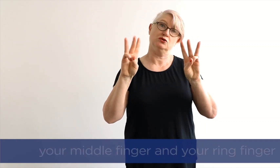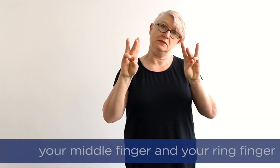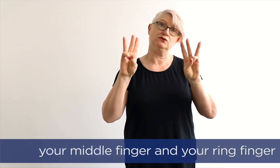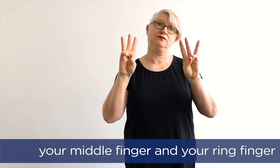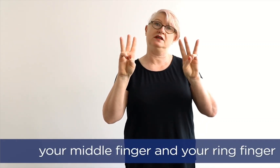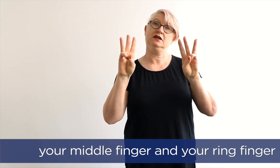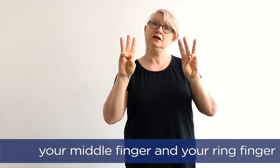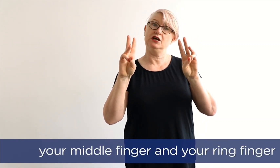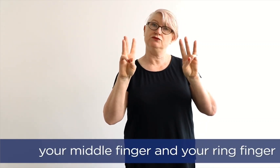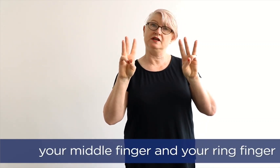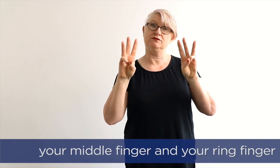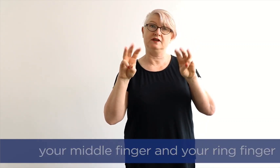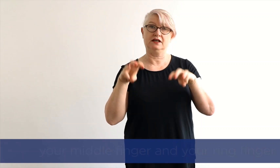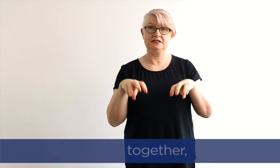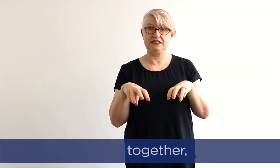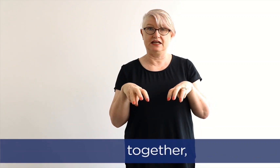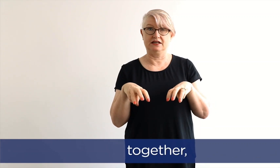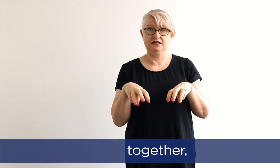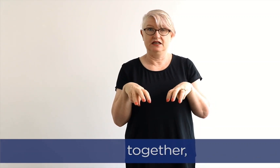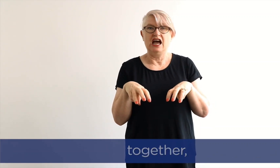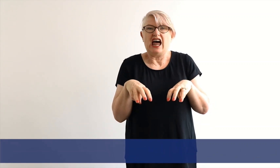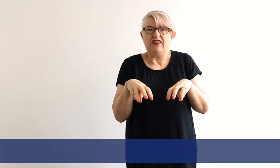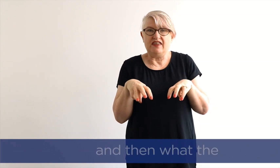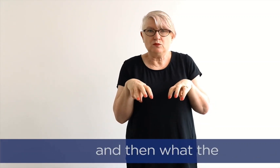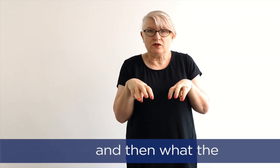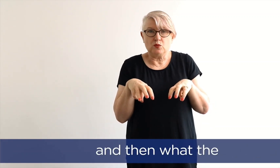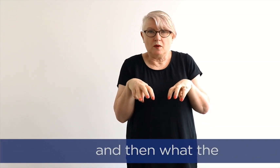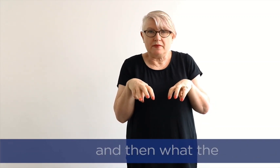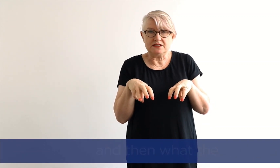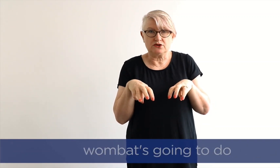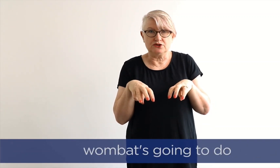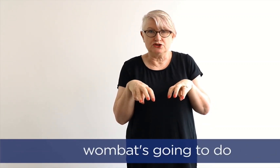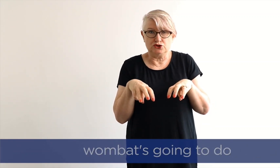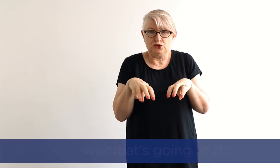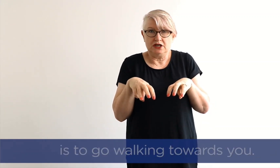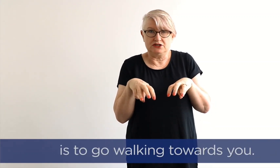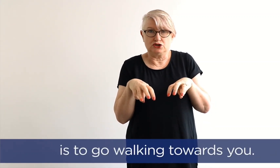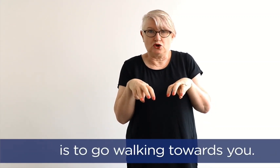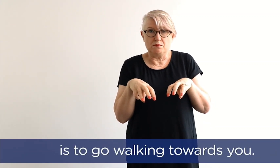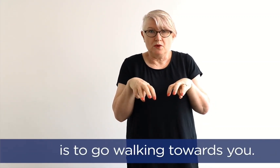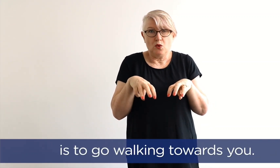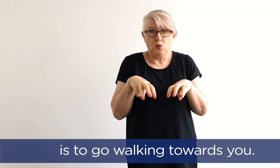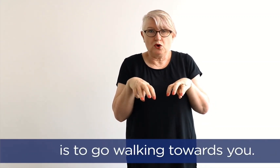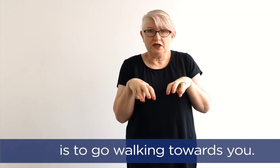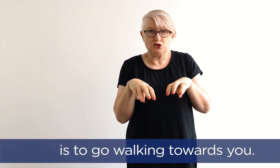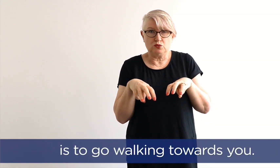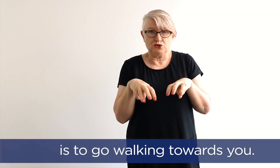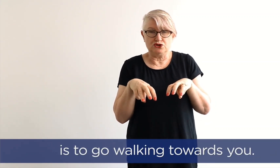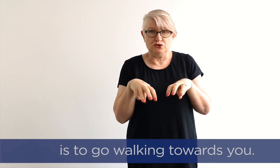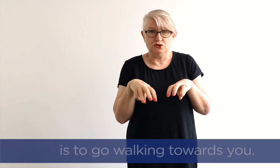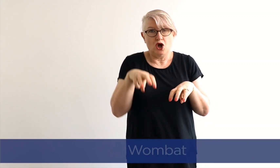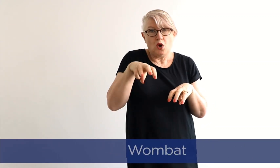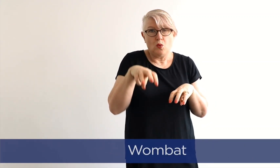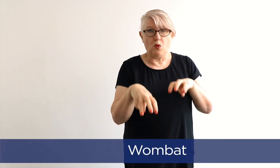middle finger and your ring finger together. And then what the wombat's going to do is to go walking towards you.